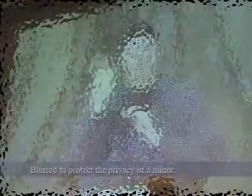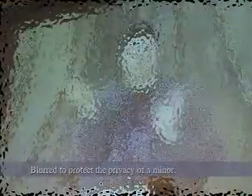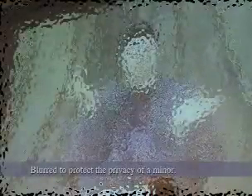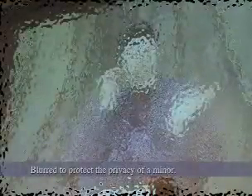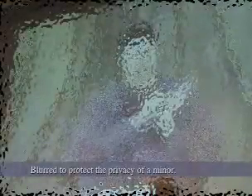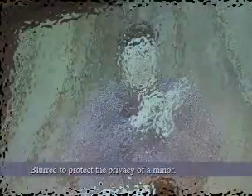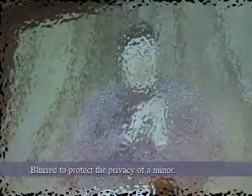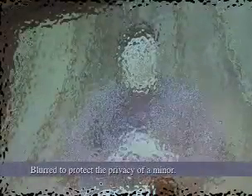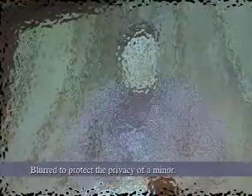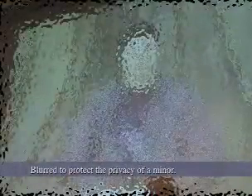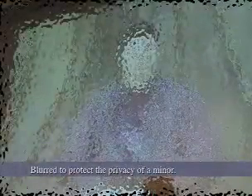Okay, number 2 again.